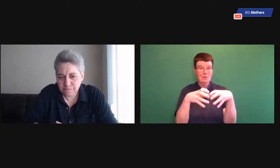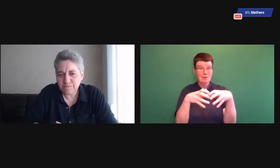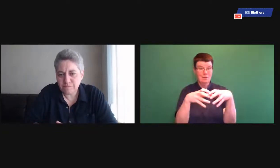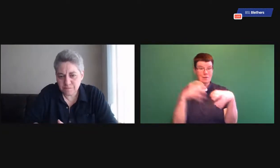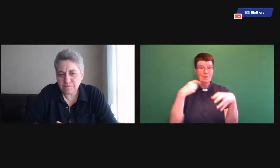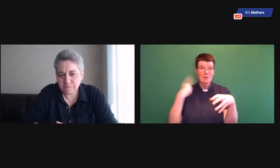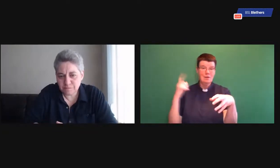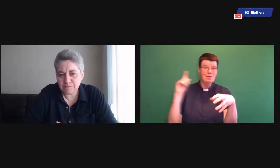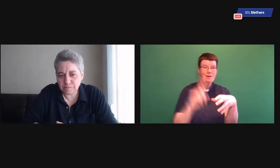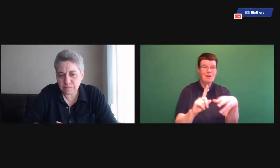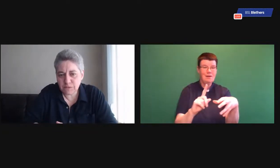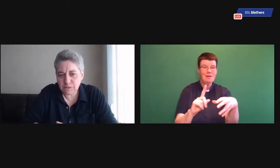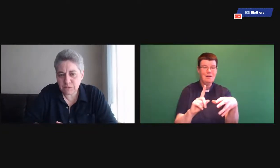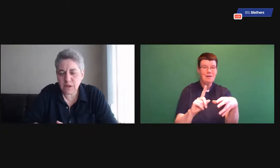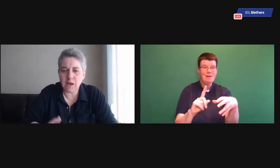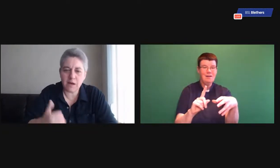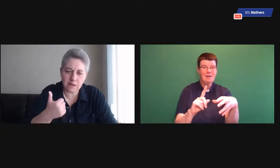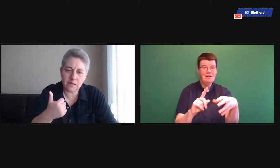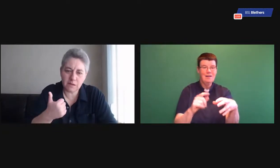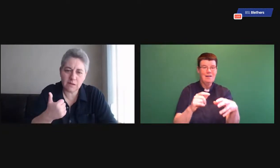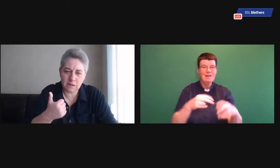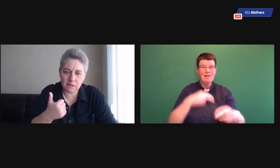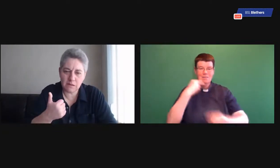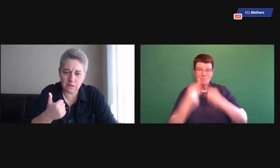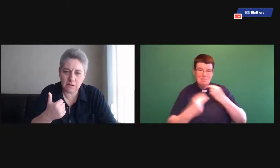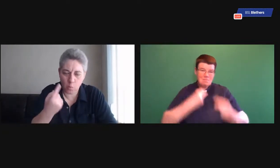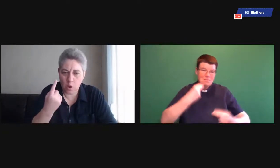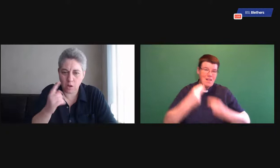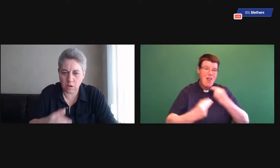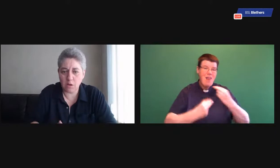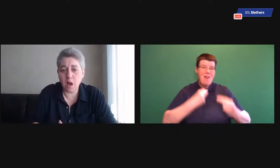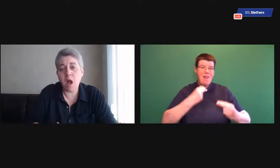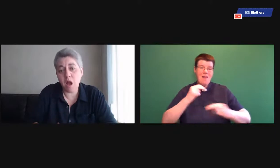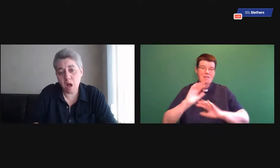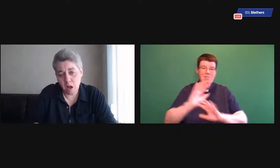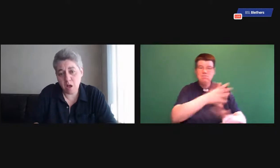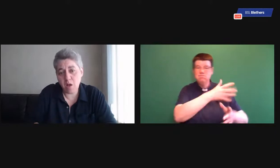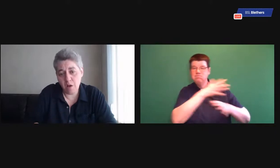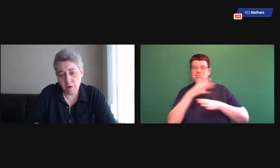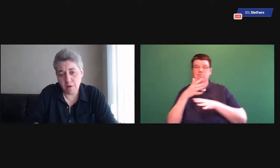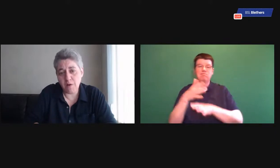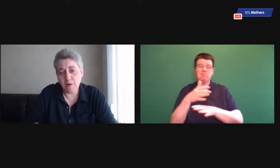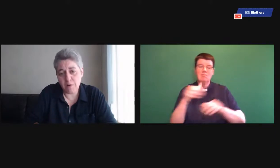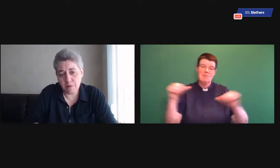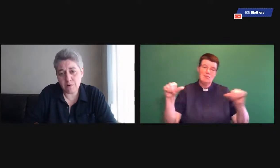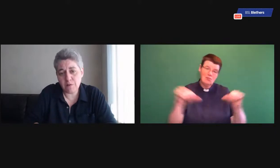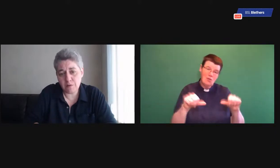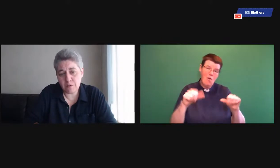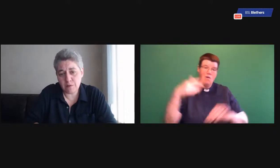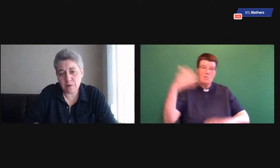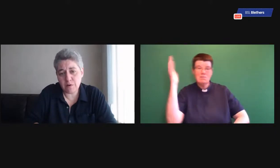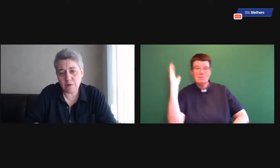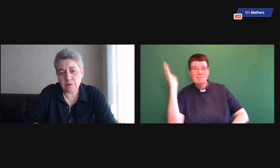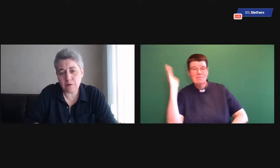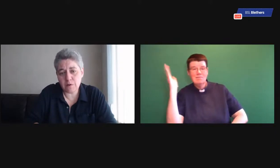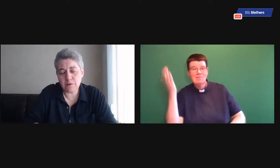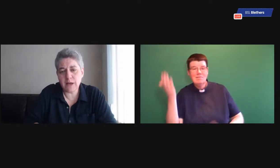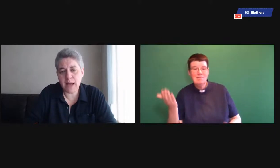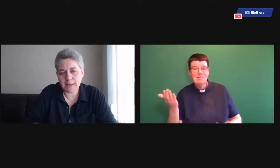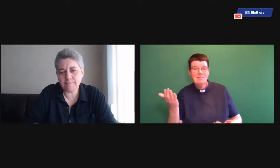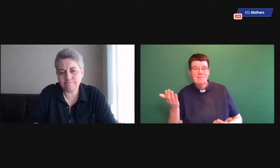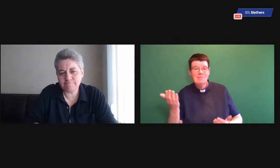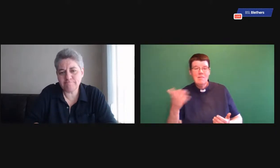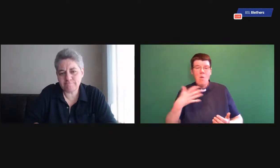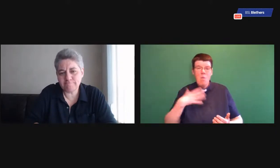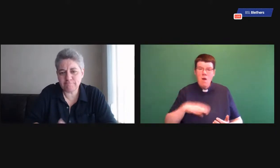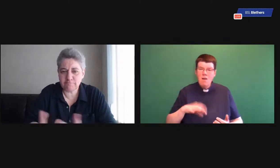to see who else can step in and help when it's sort of I'm not there and things like that. We'll maybe go have